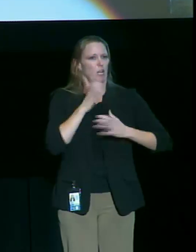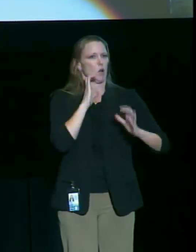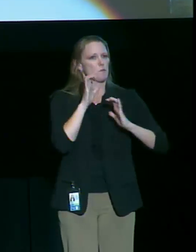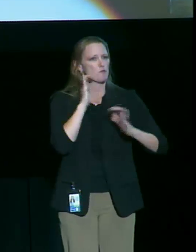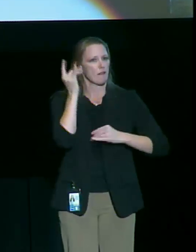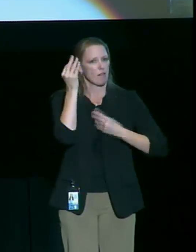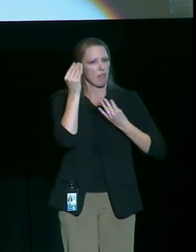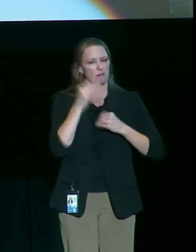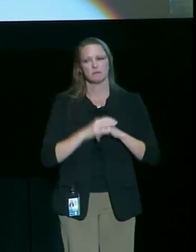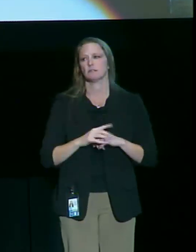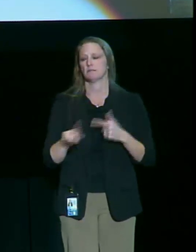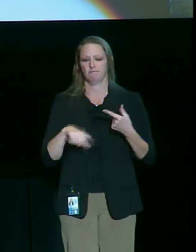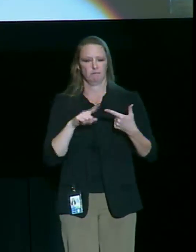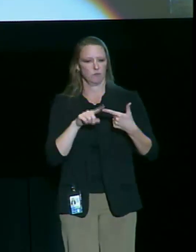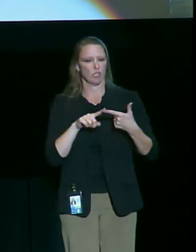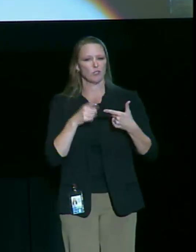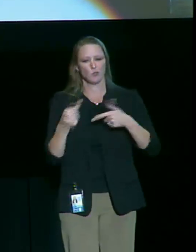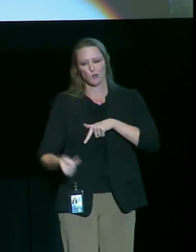difficulty sleeping,